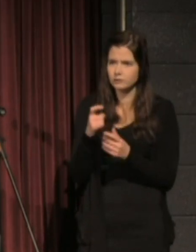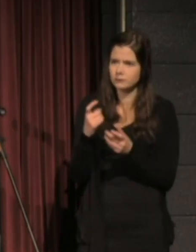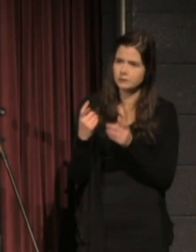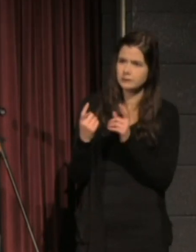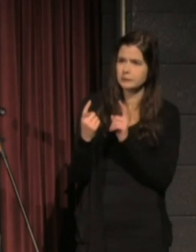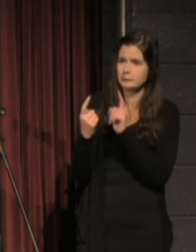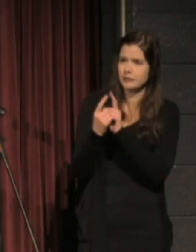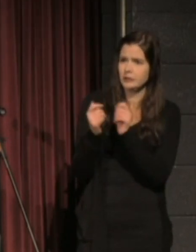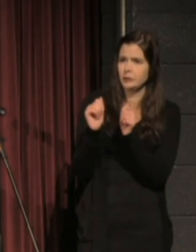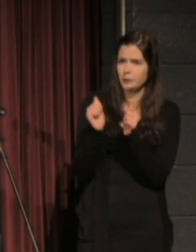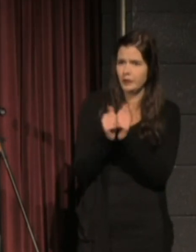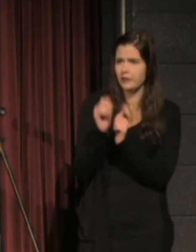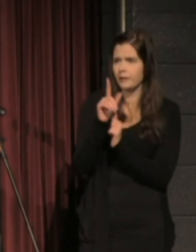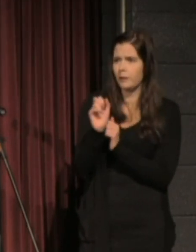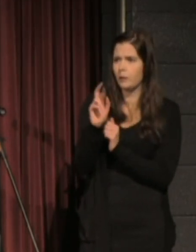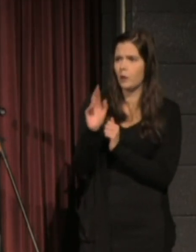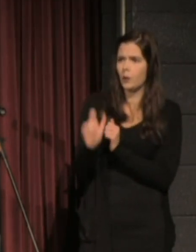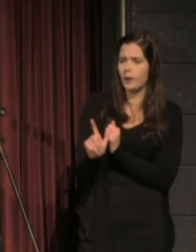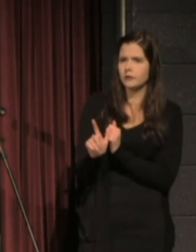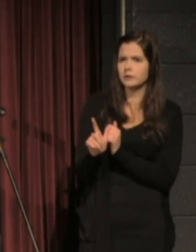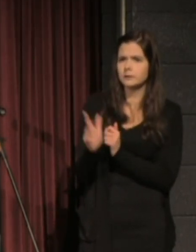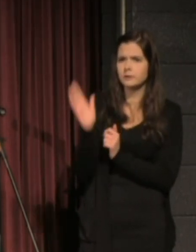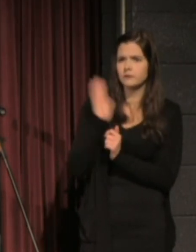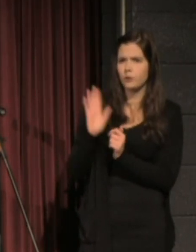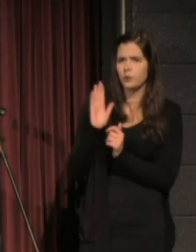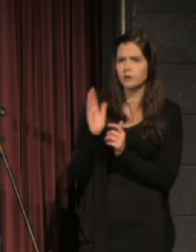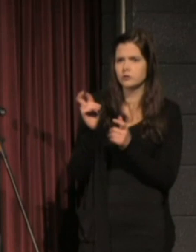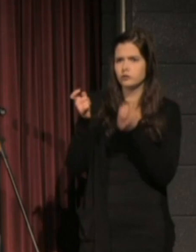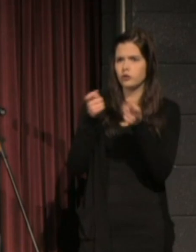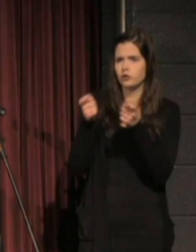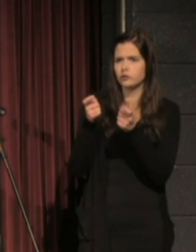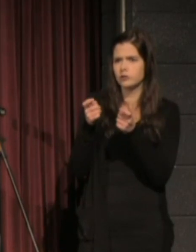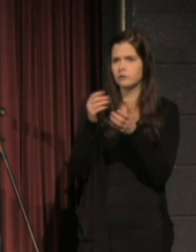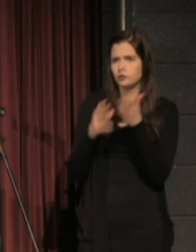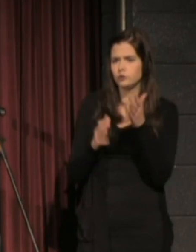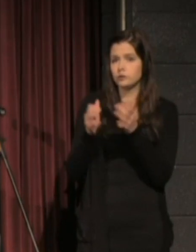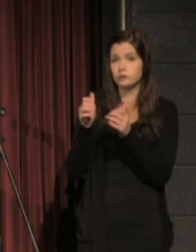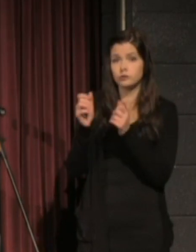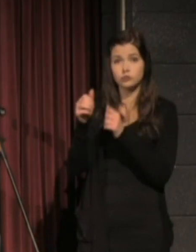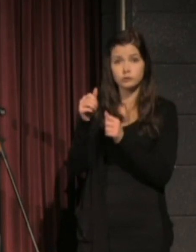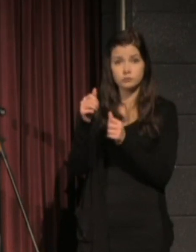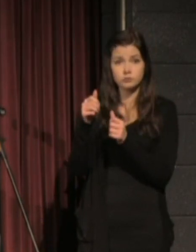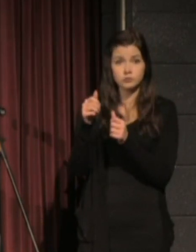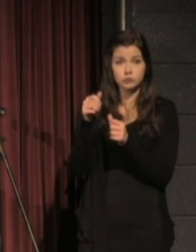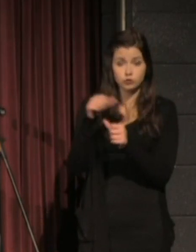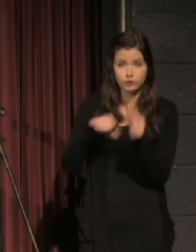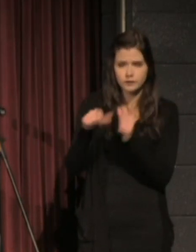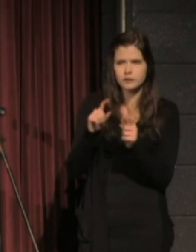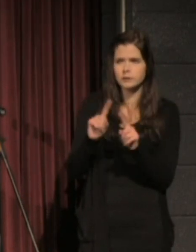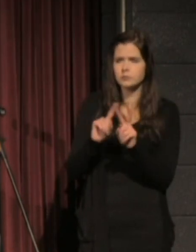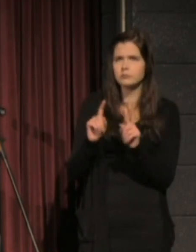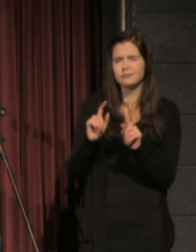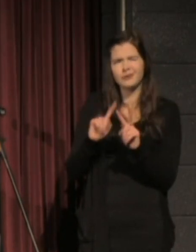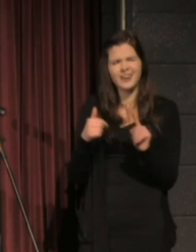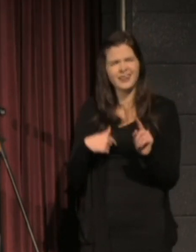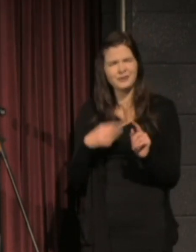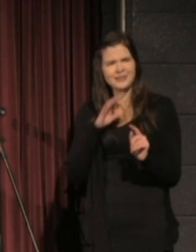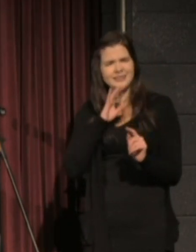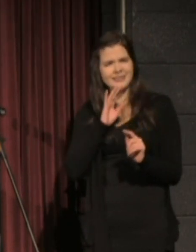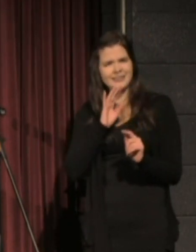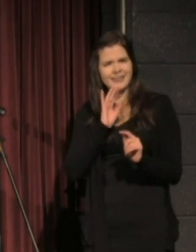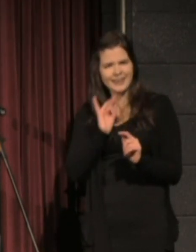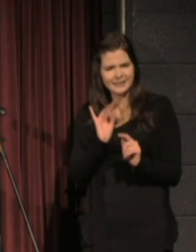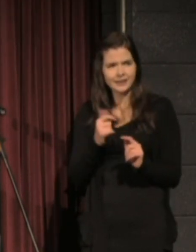head of student services. Well, for whatever reason, the 18-year-old version of me thought that this would be a much